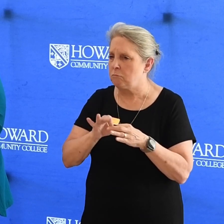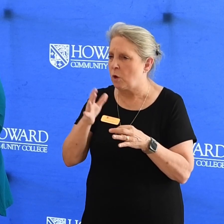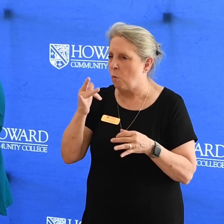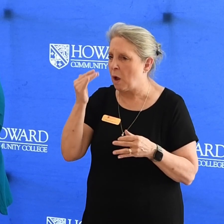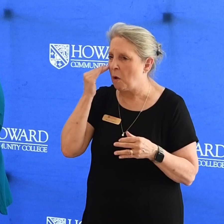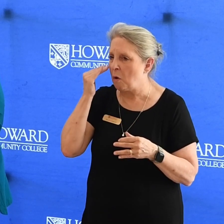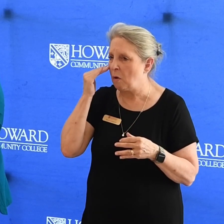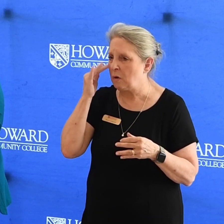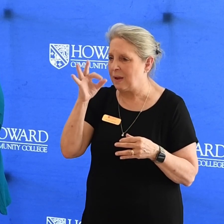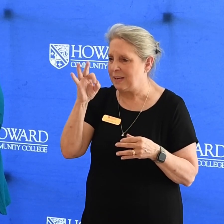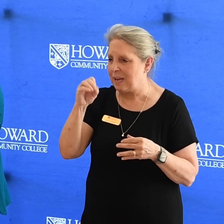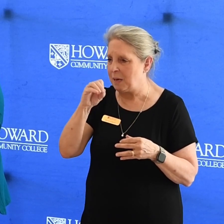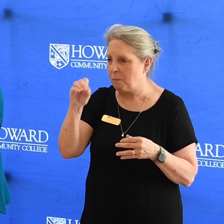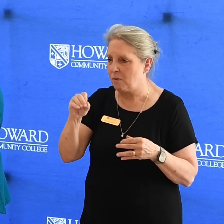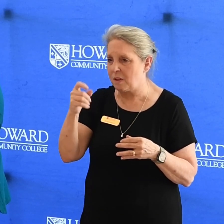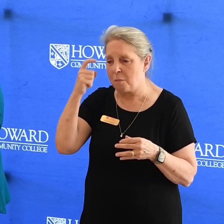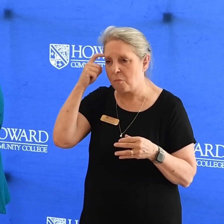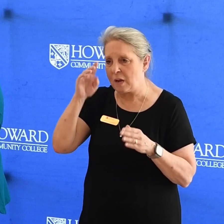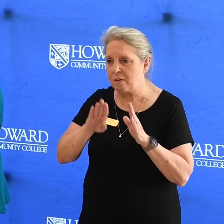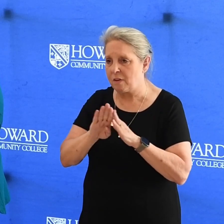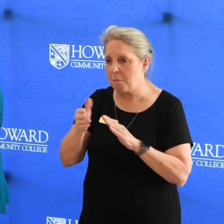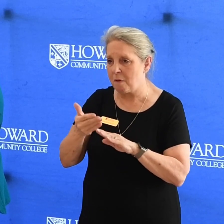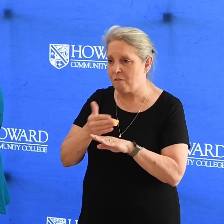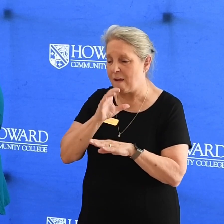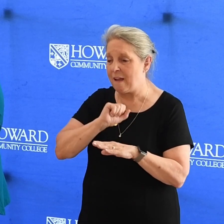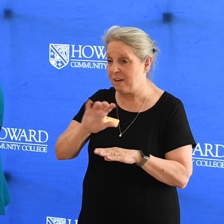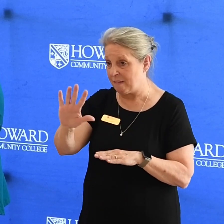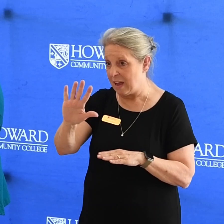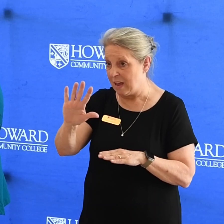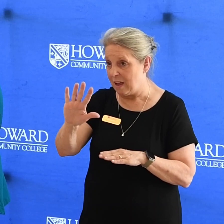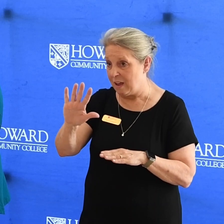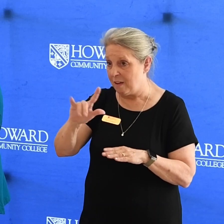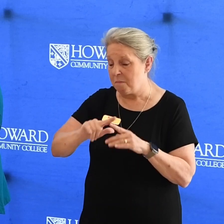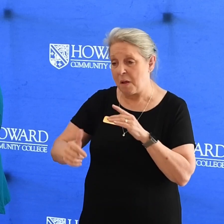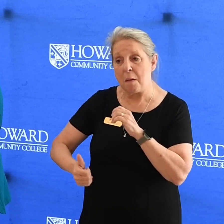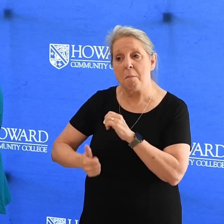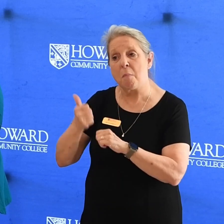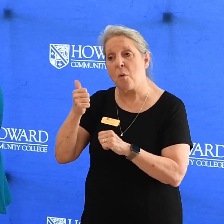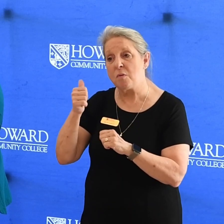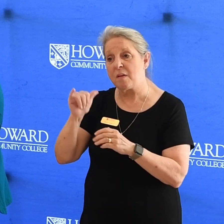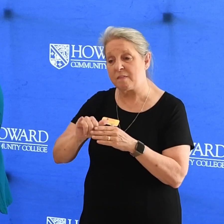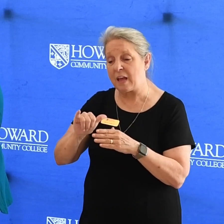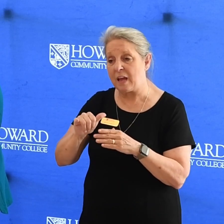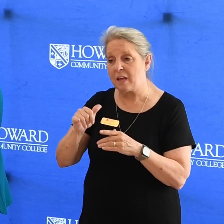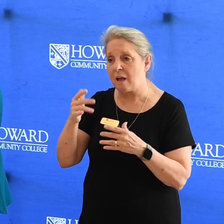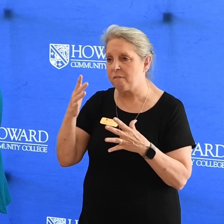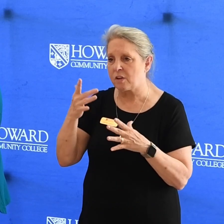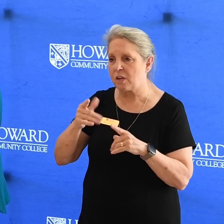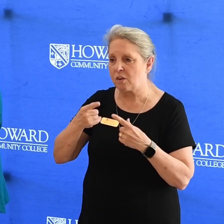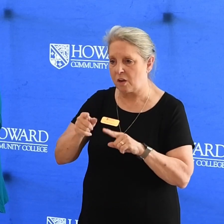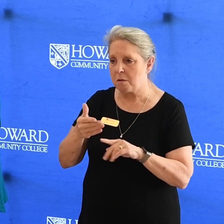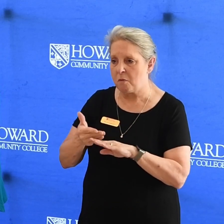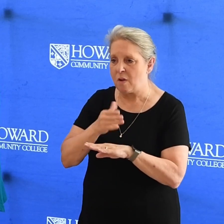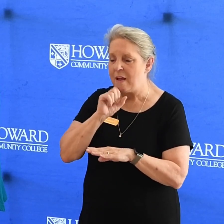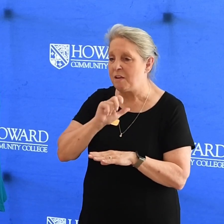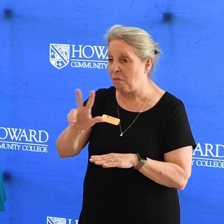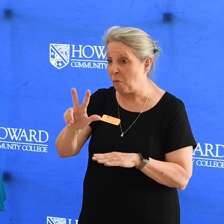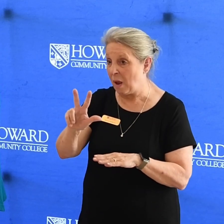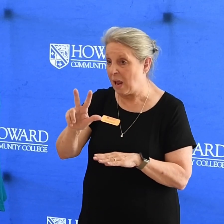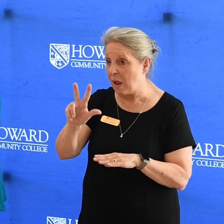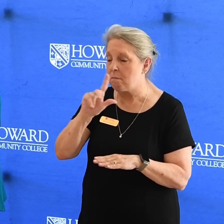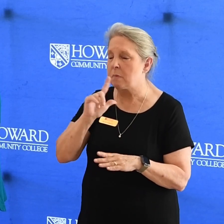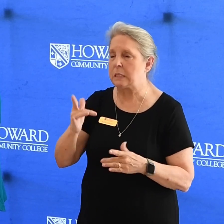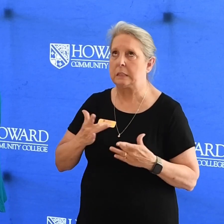know 90% of brain development happens by age 5, but the overwhelming majority of that has already occurred by age 3, which is why I'm